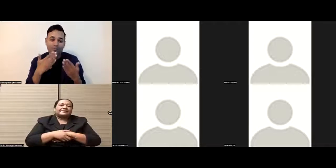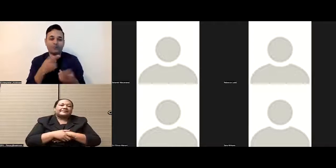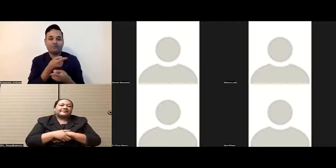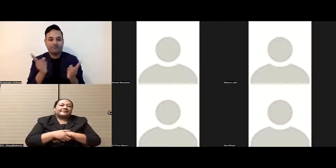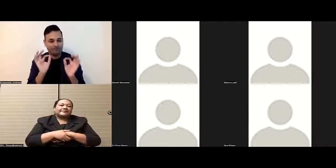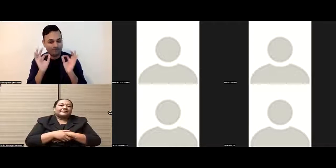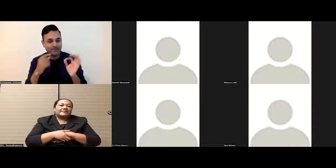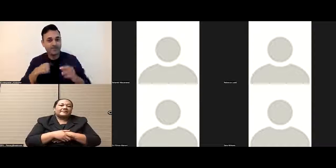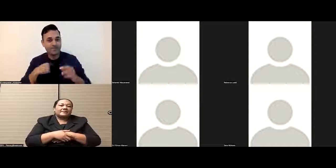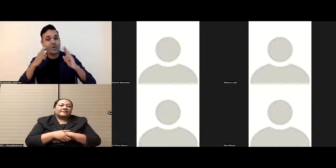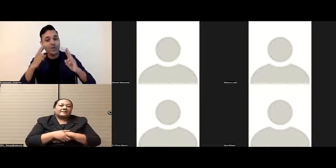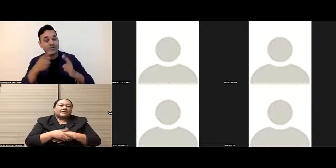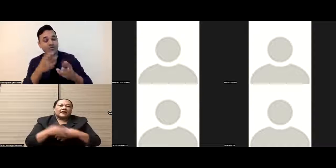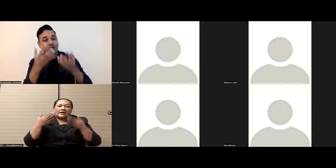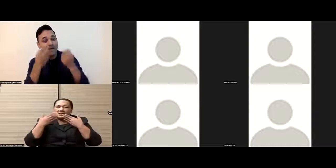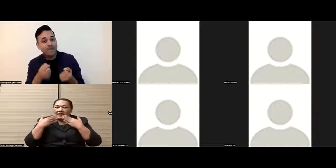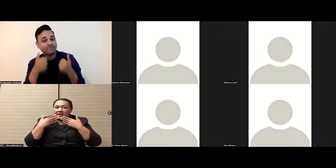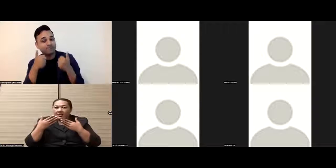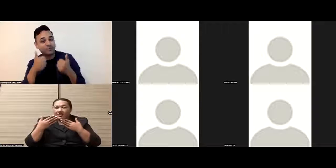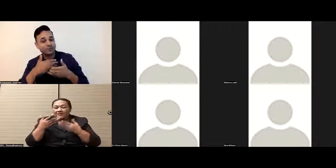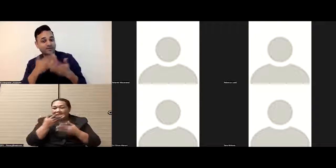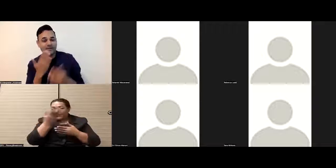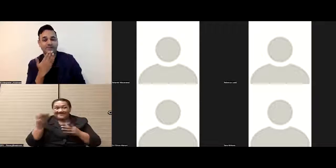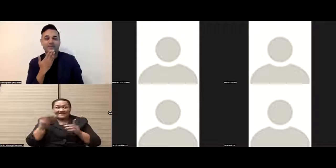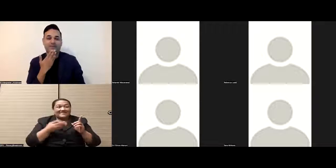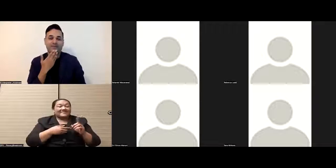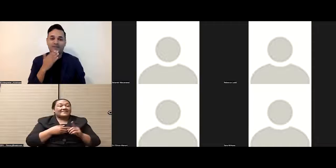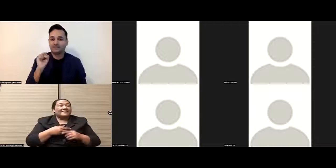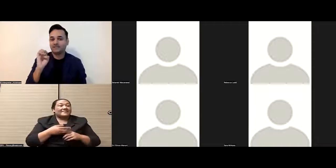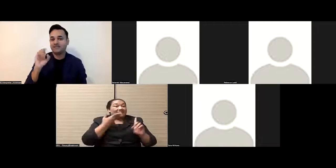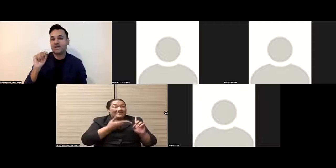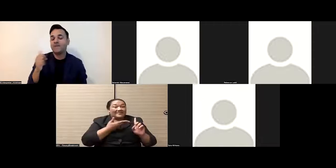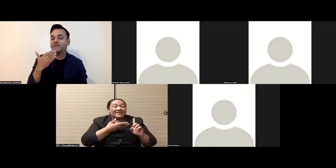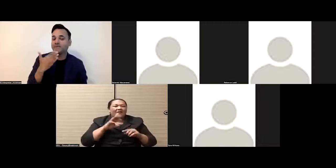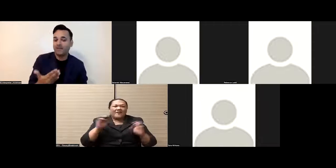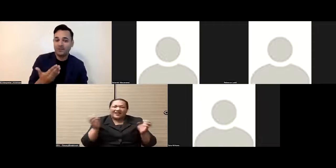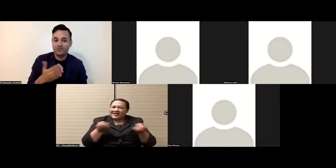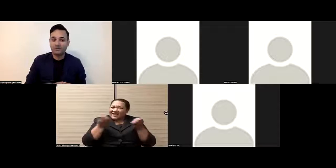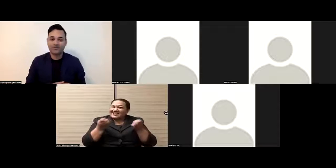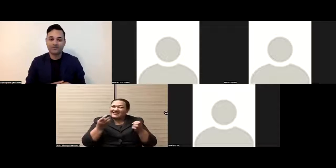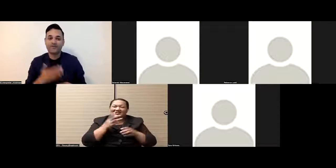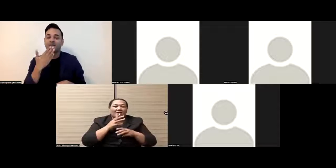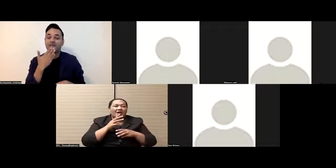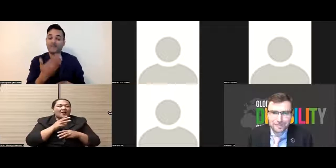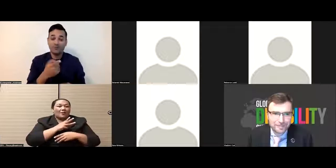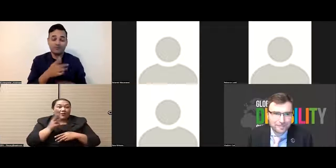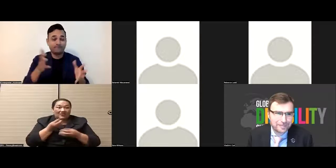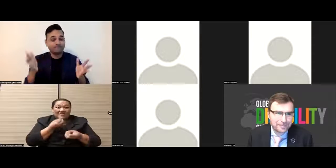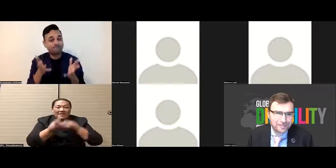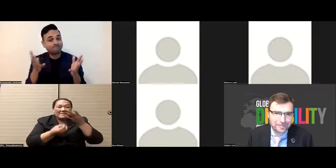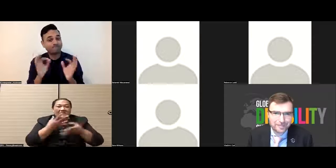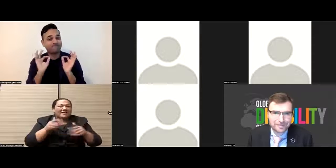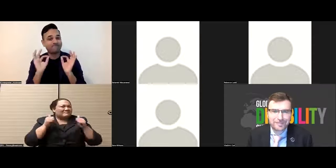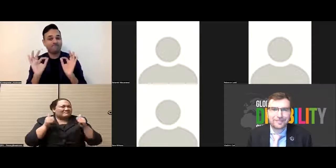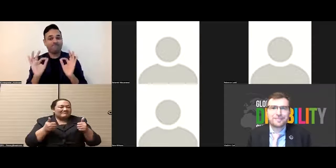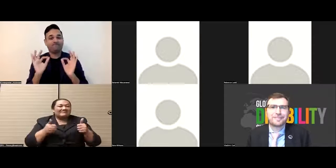for your encouraging words. We'll turn our attention to the Executive Director, CEO of International Disability